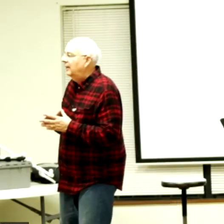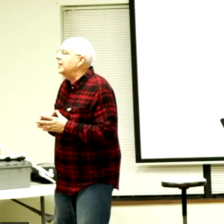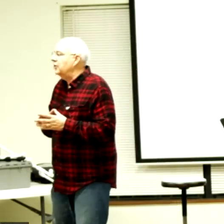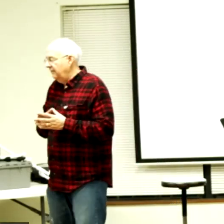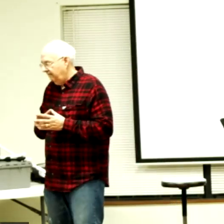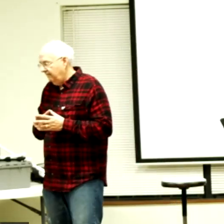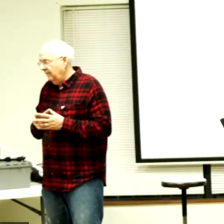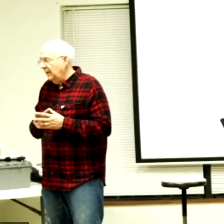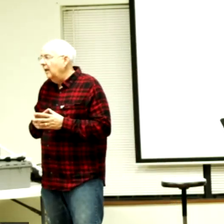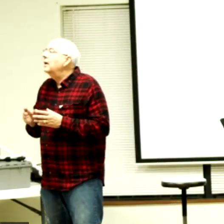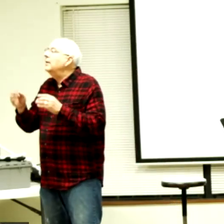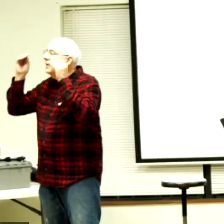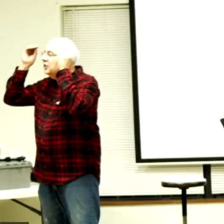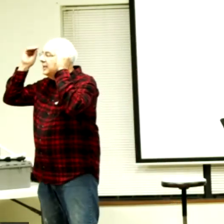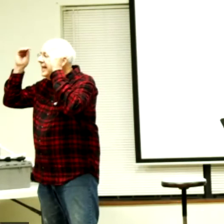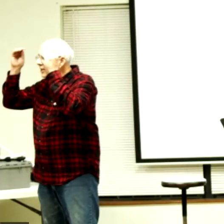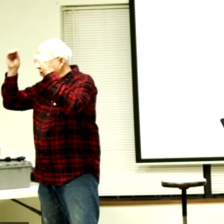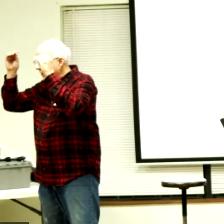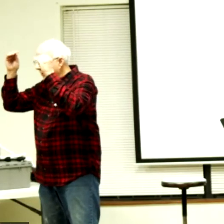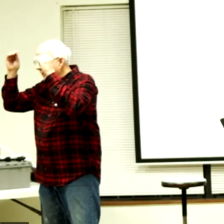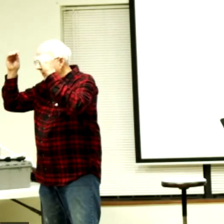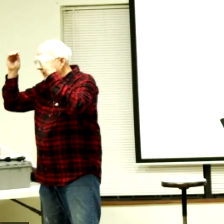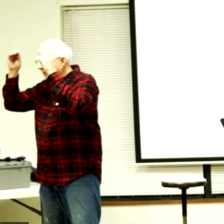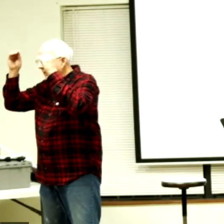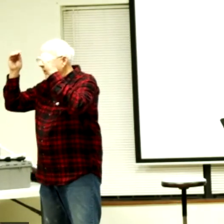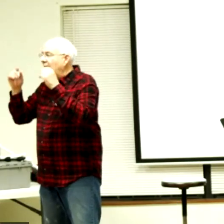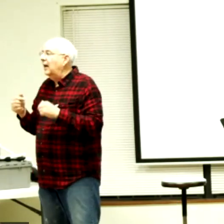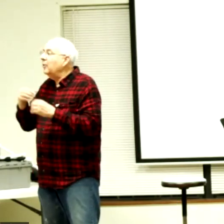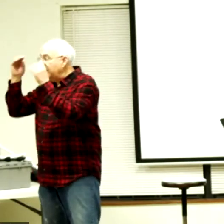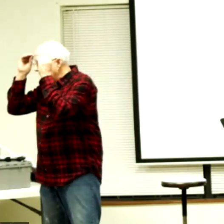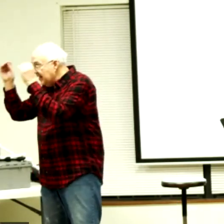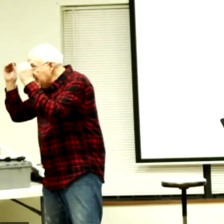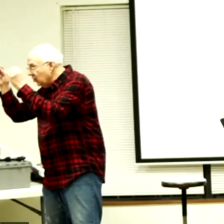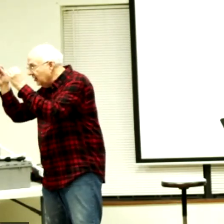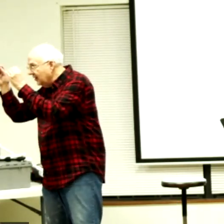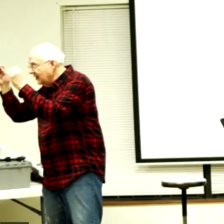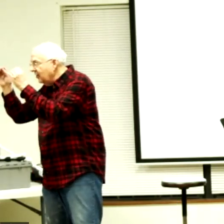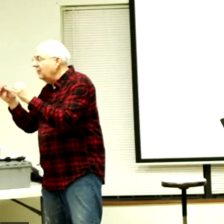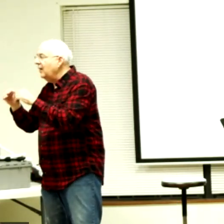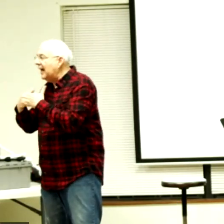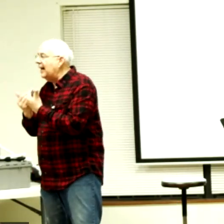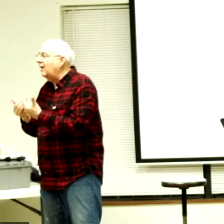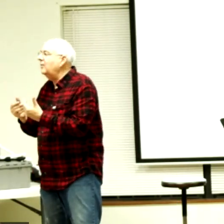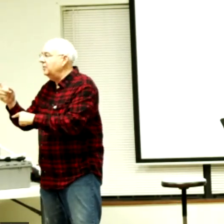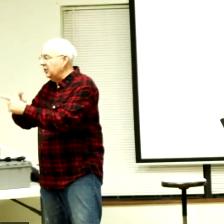Yes. This is teach. I'm going to teach you how to